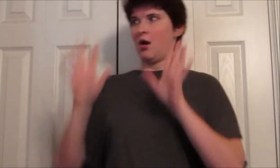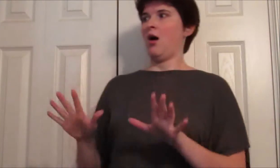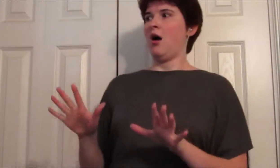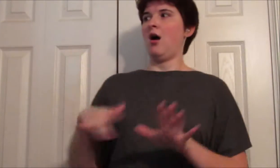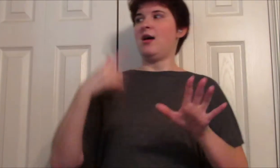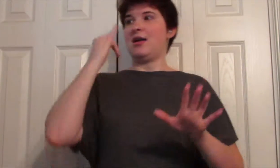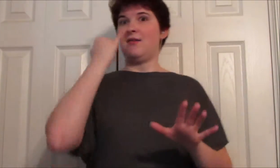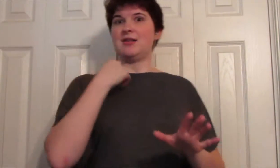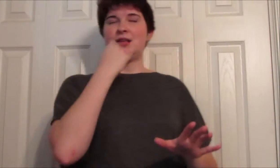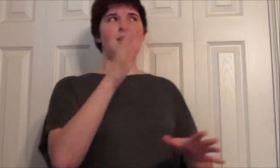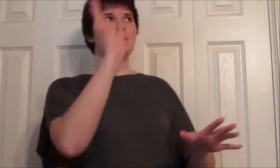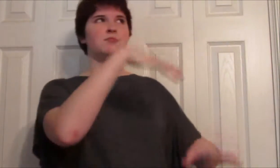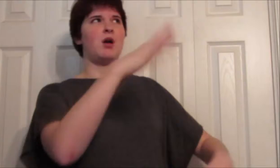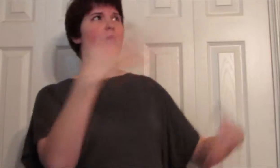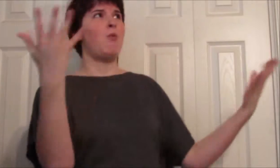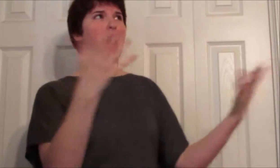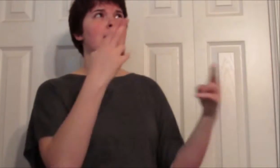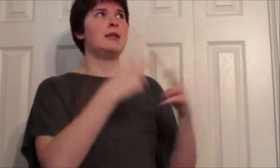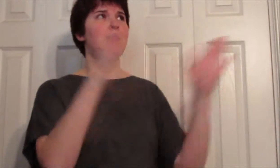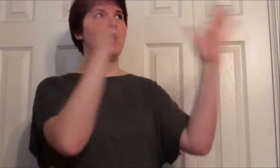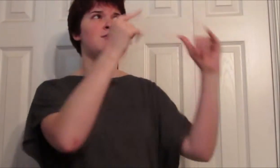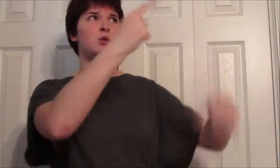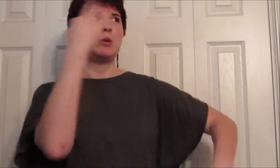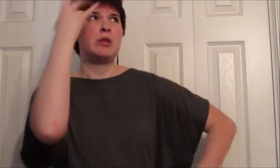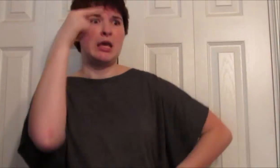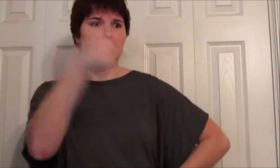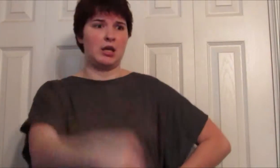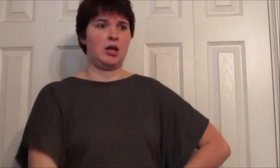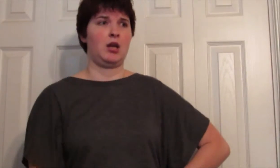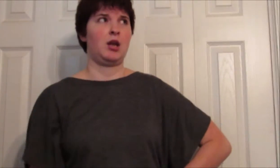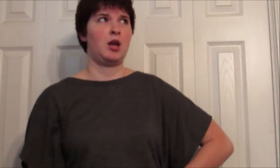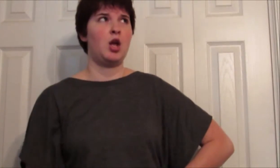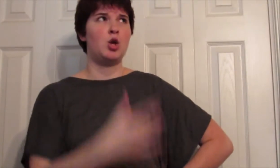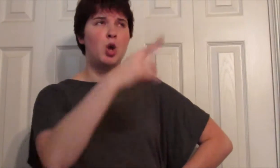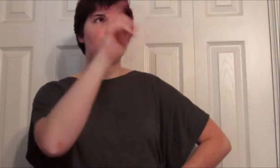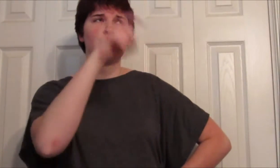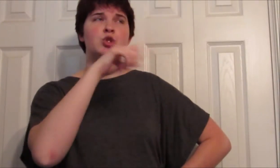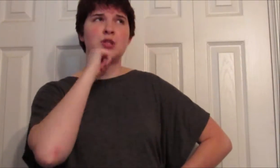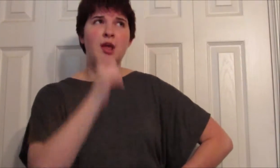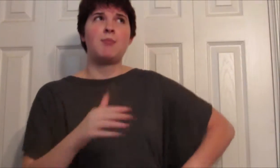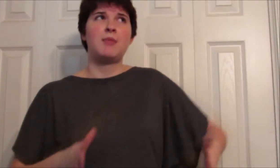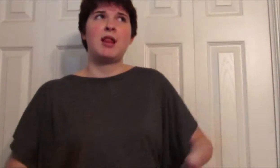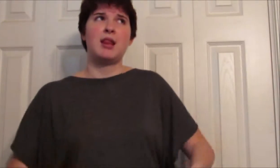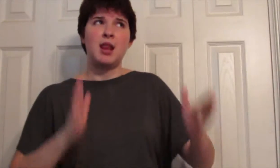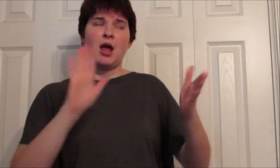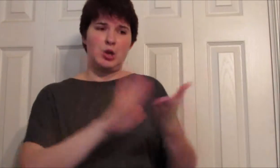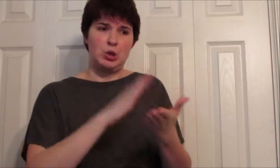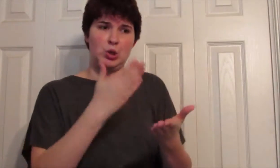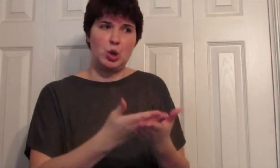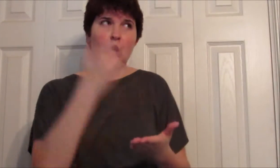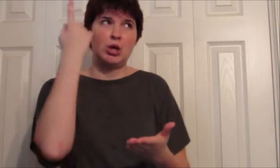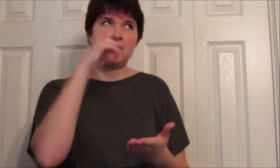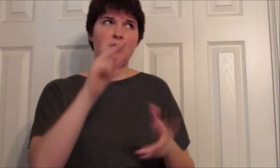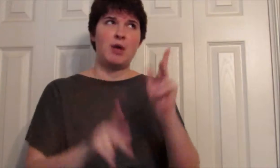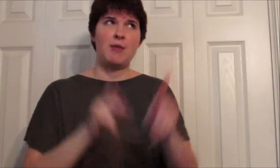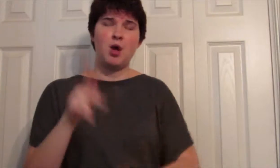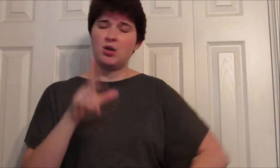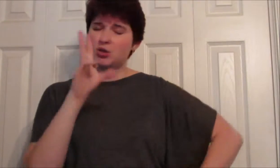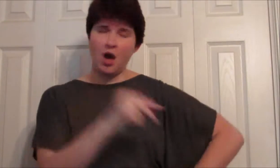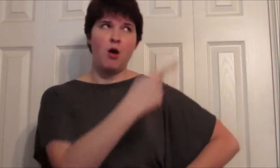said, Aunt Flora, what in the name of heaven were you thinking? You should not be allowed to prepare meals for human